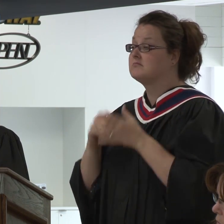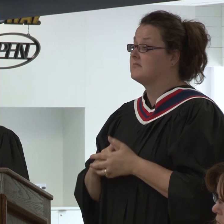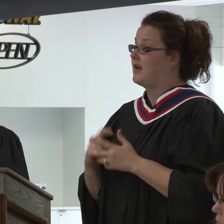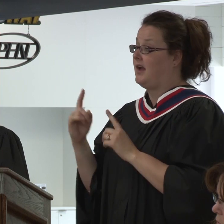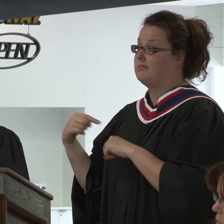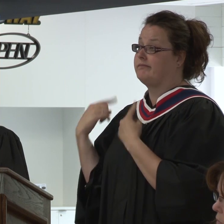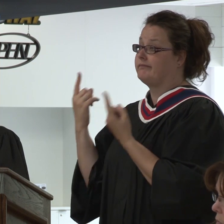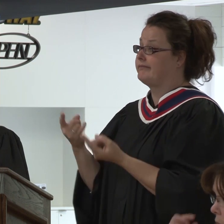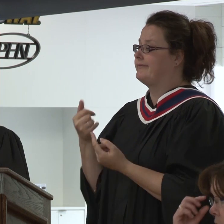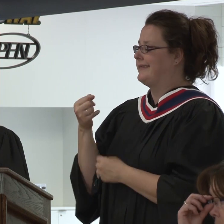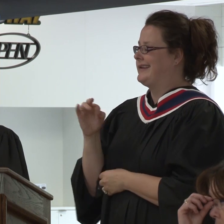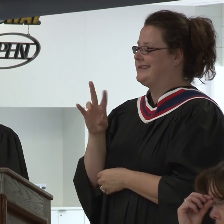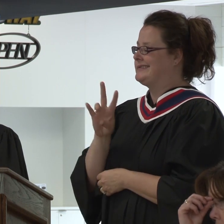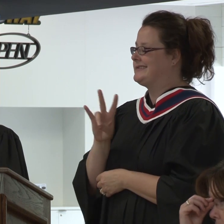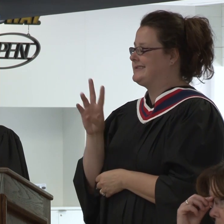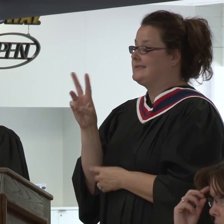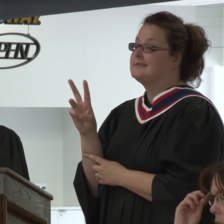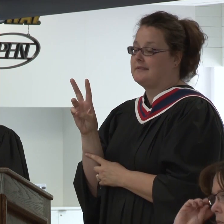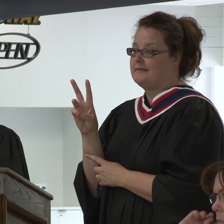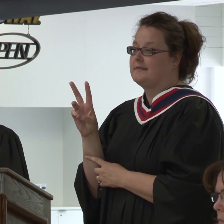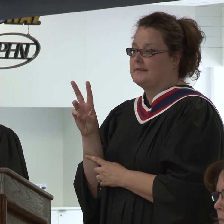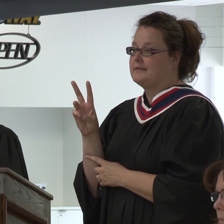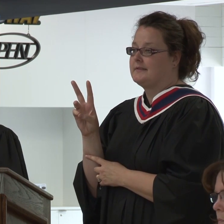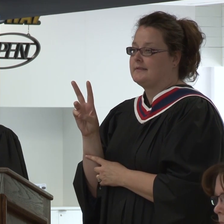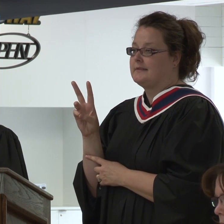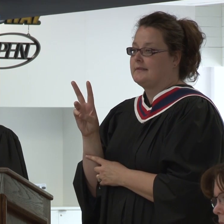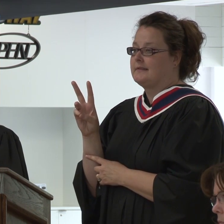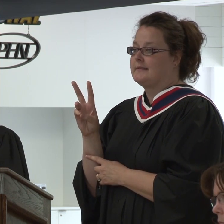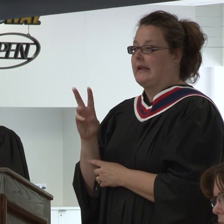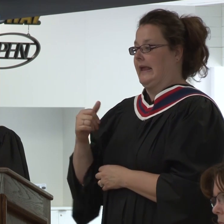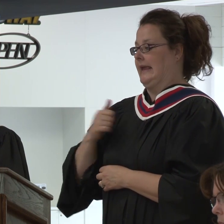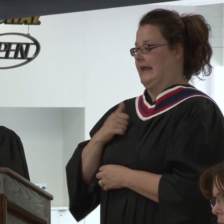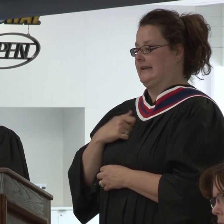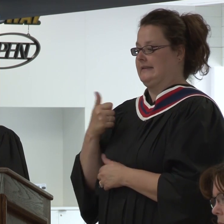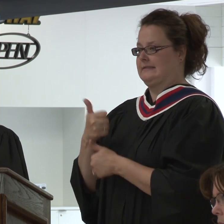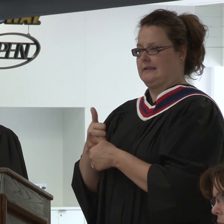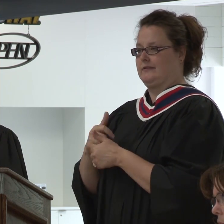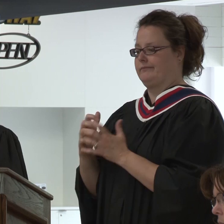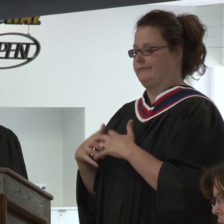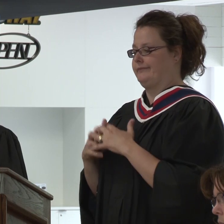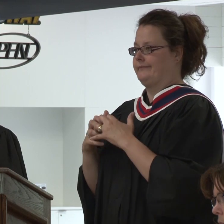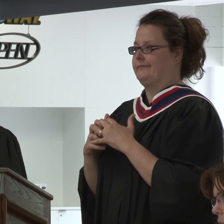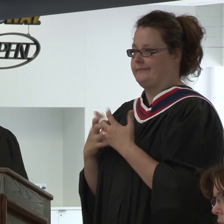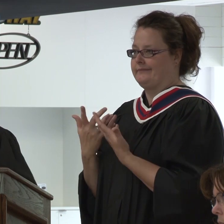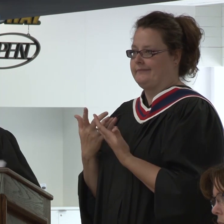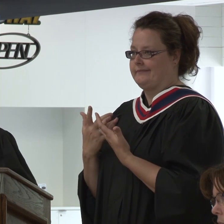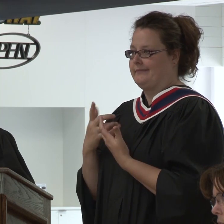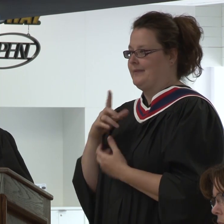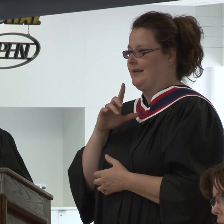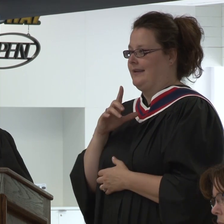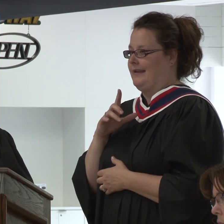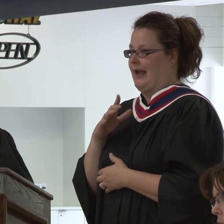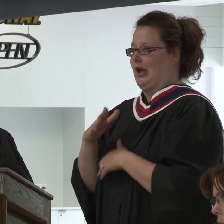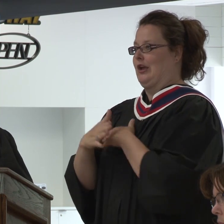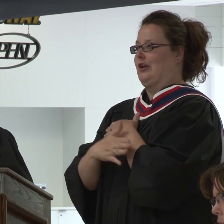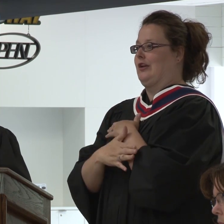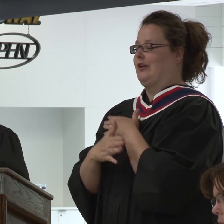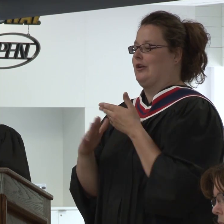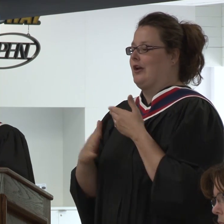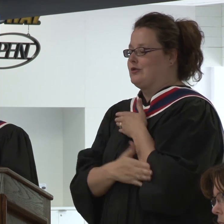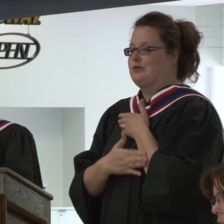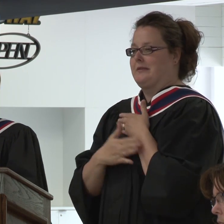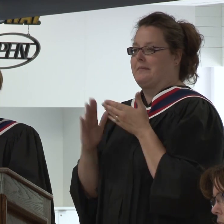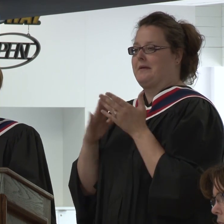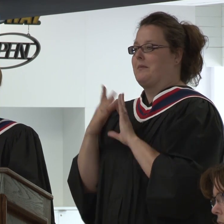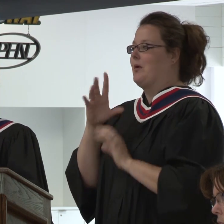been since 1967, as Canada was just turning 100. A college